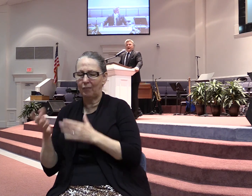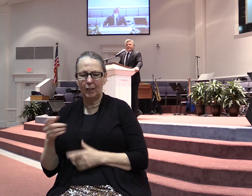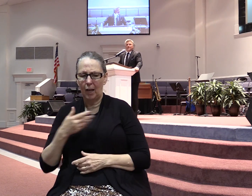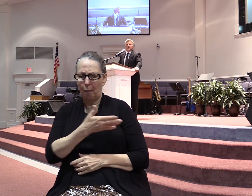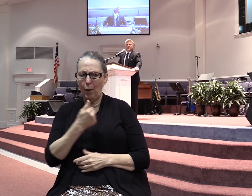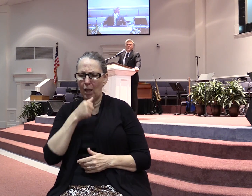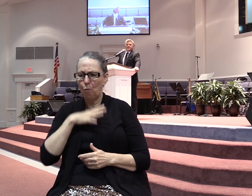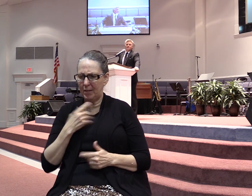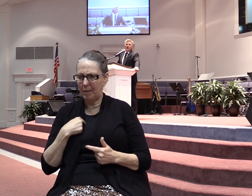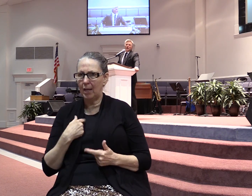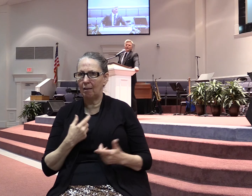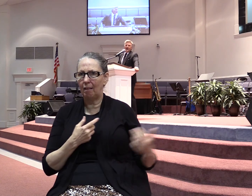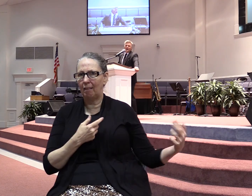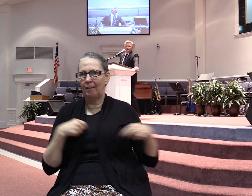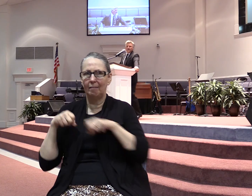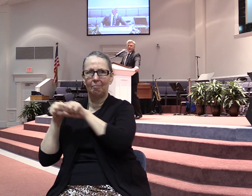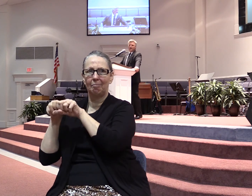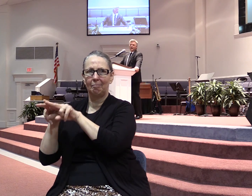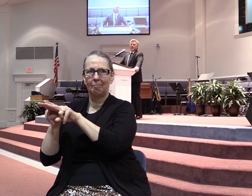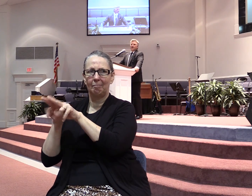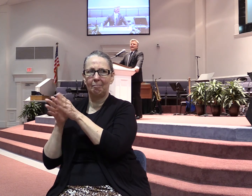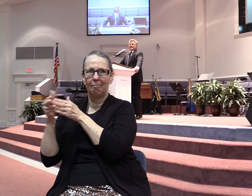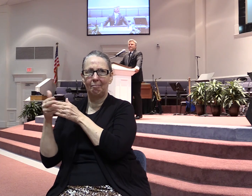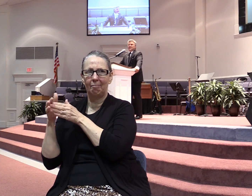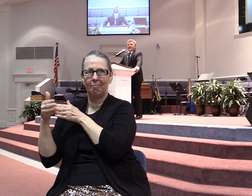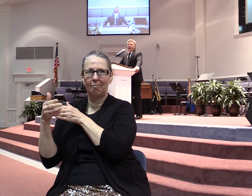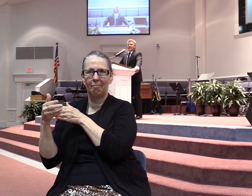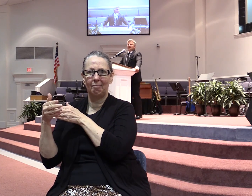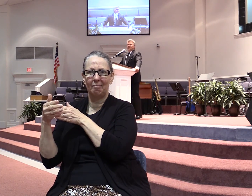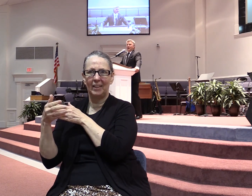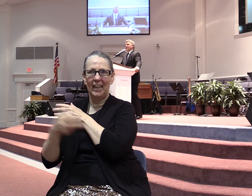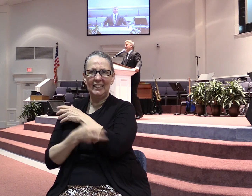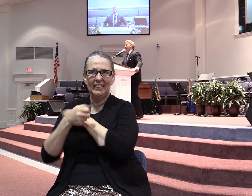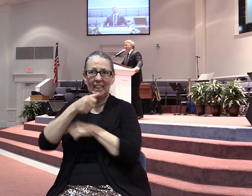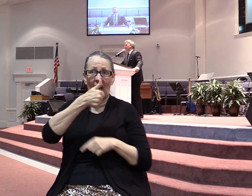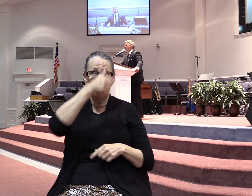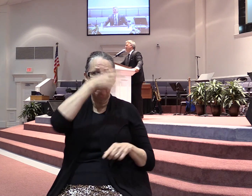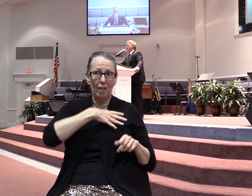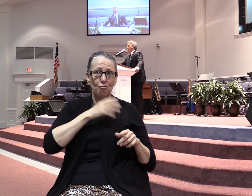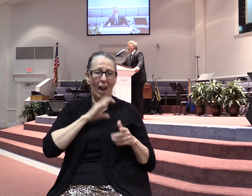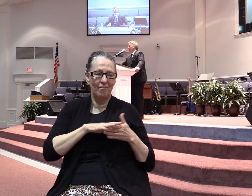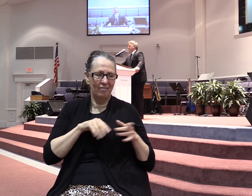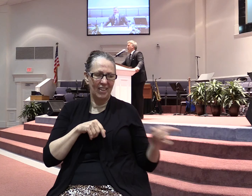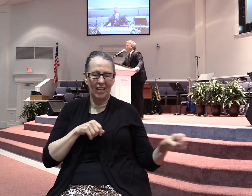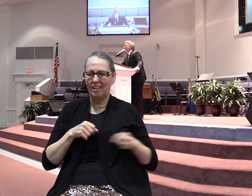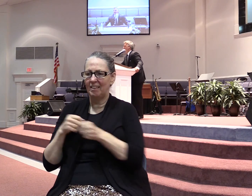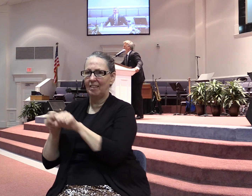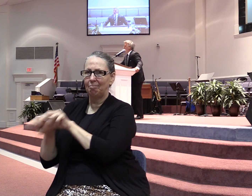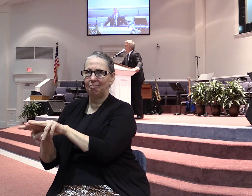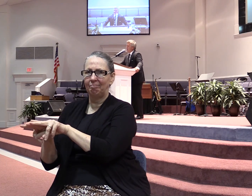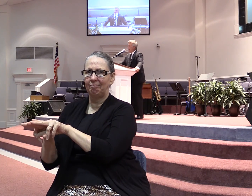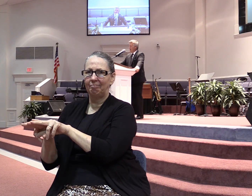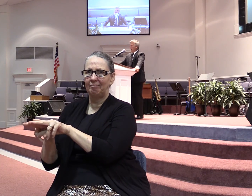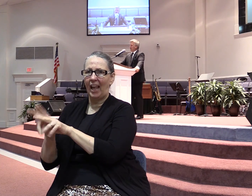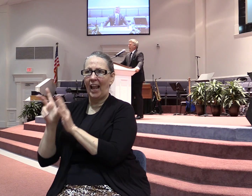Adultery follows. Murder follows. Deception and lies to the prophet follow. Judgment